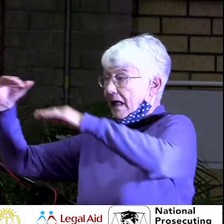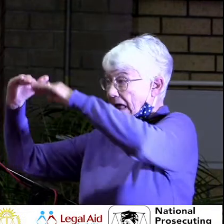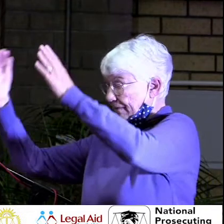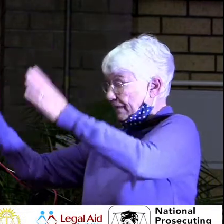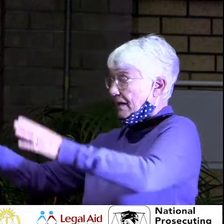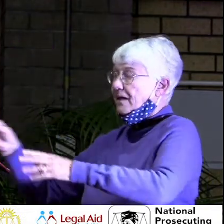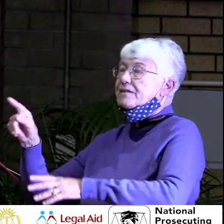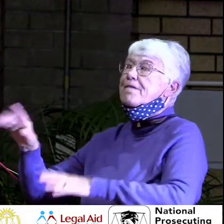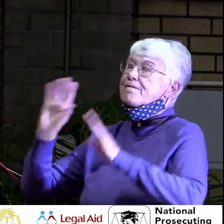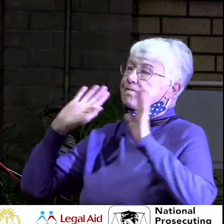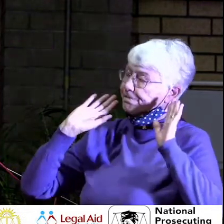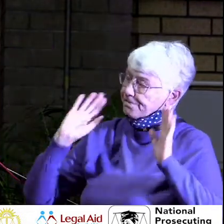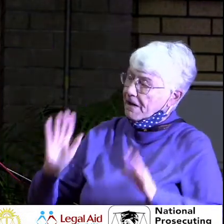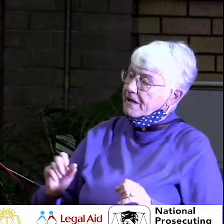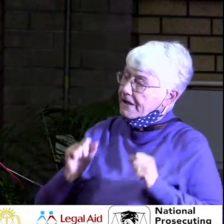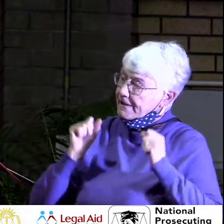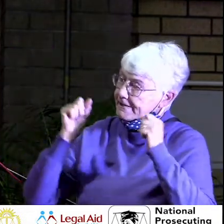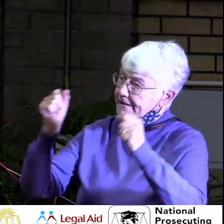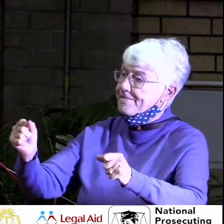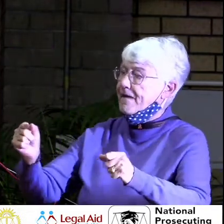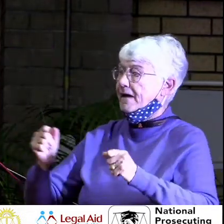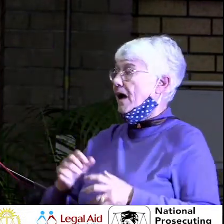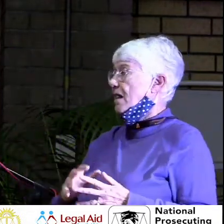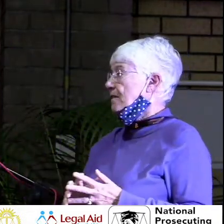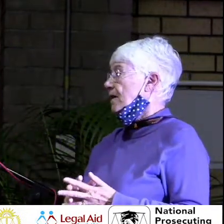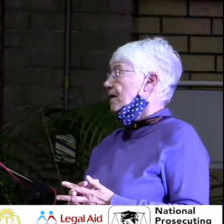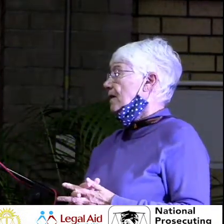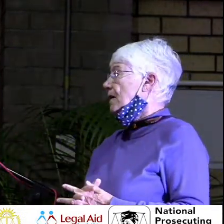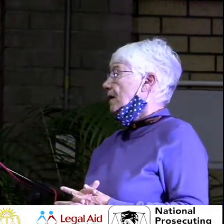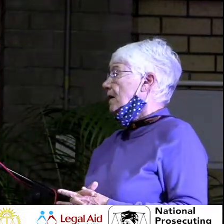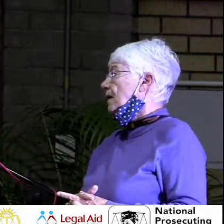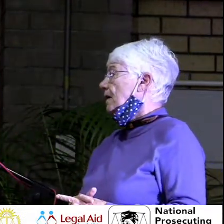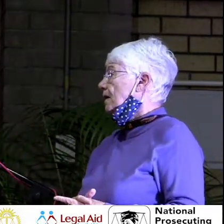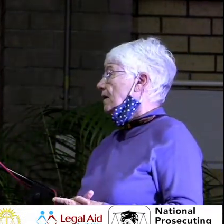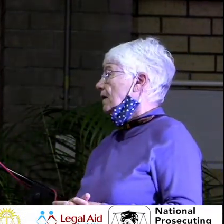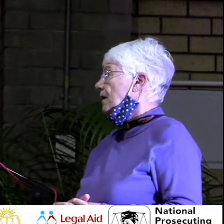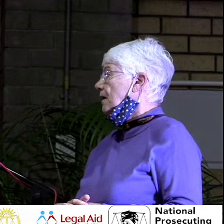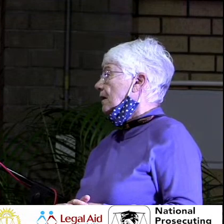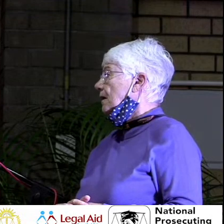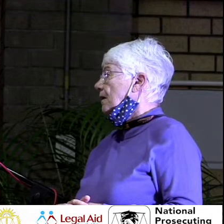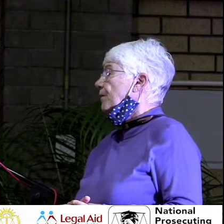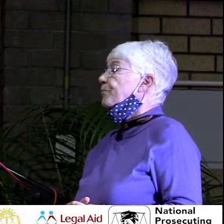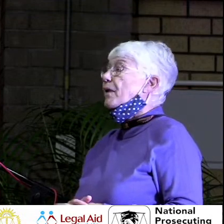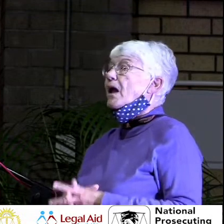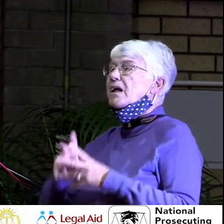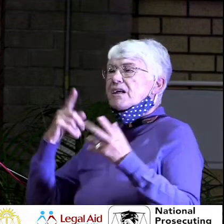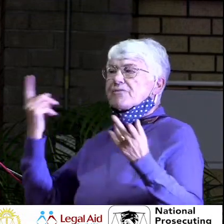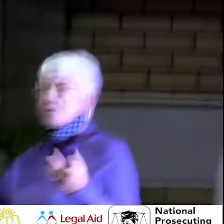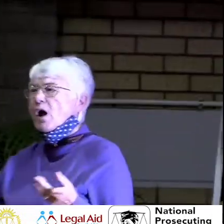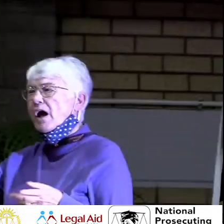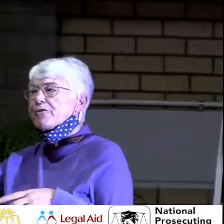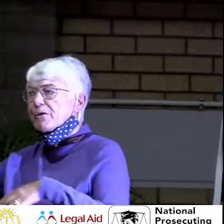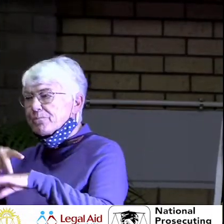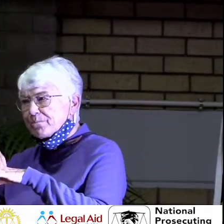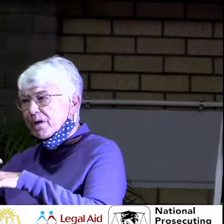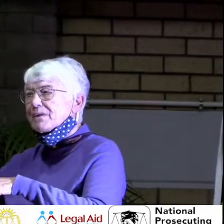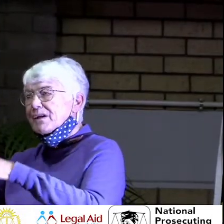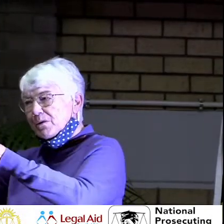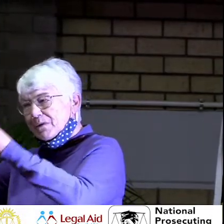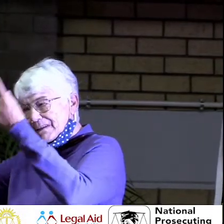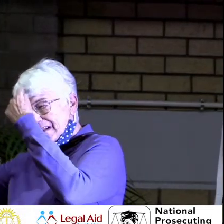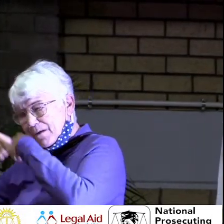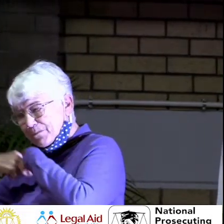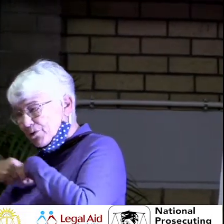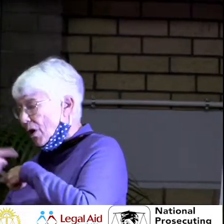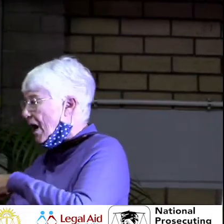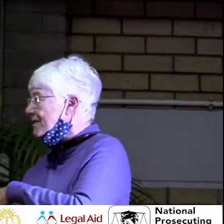real. So if you are interested in becoming a safety parent, you can come to us and come and bring your details. We